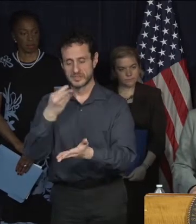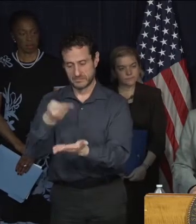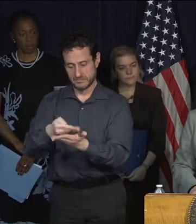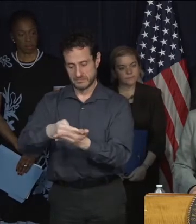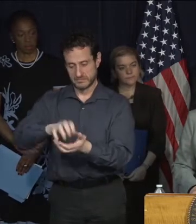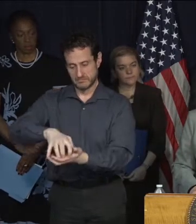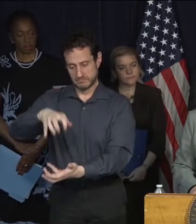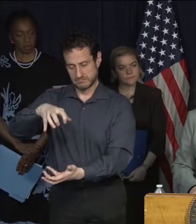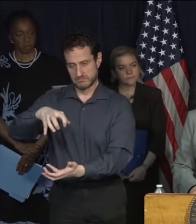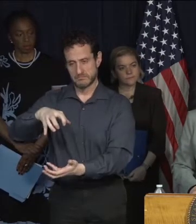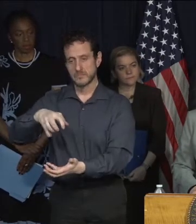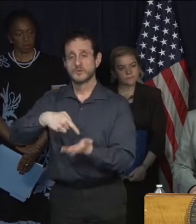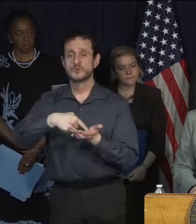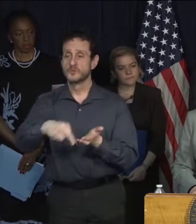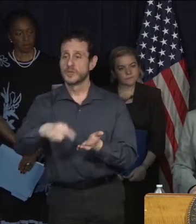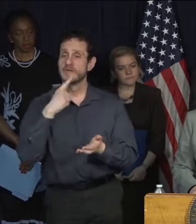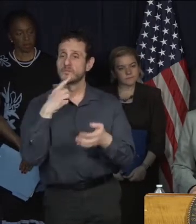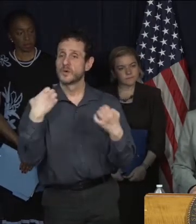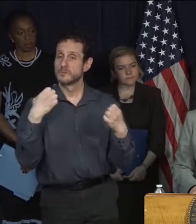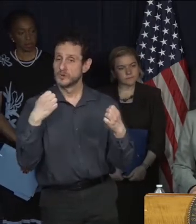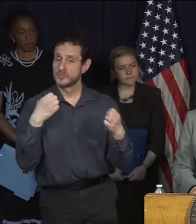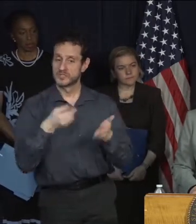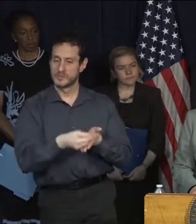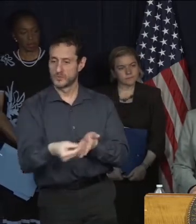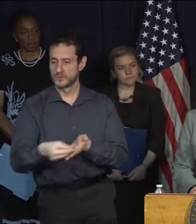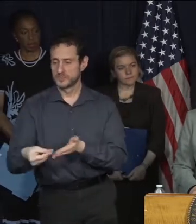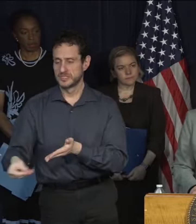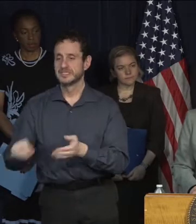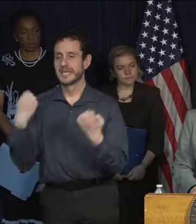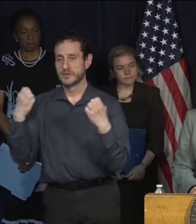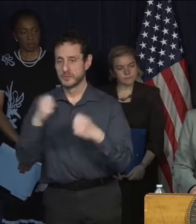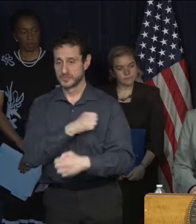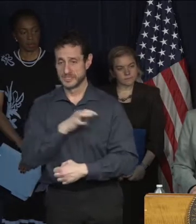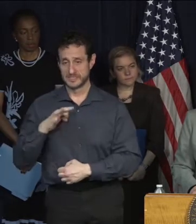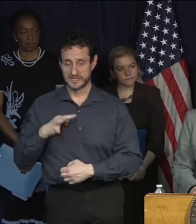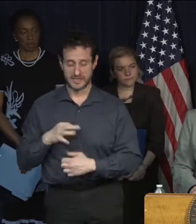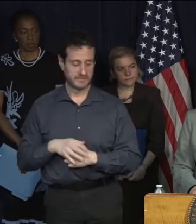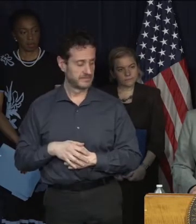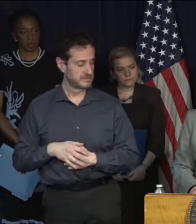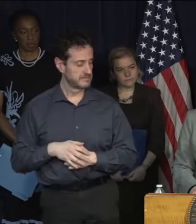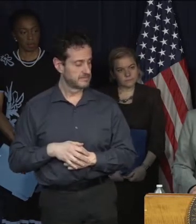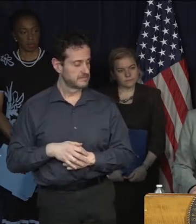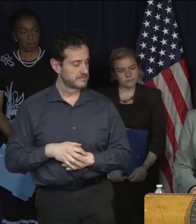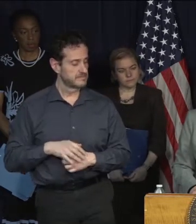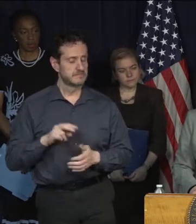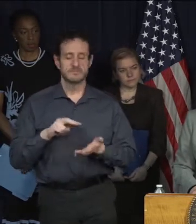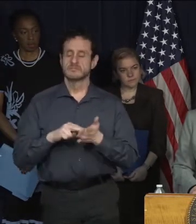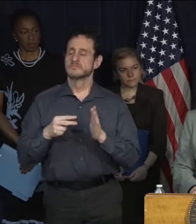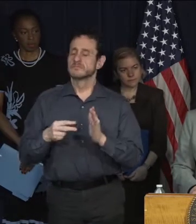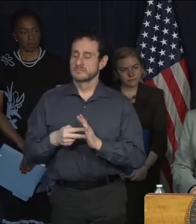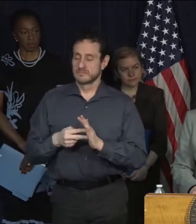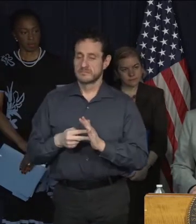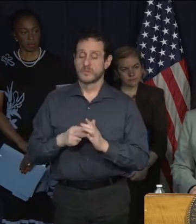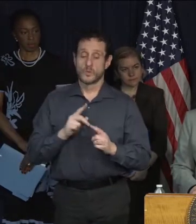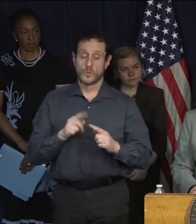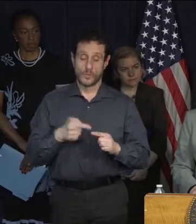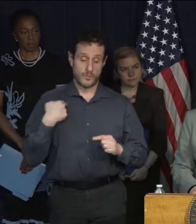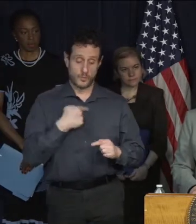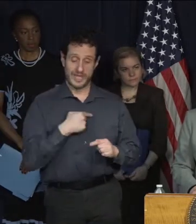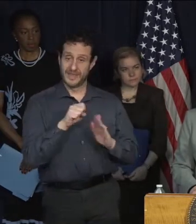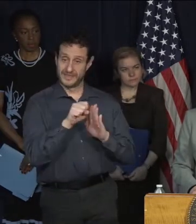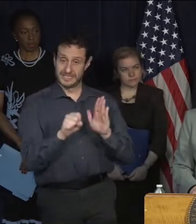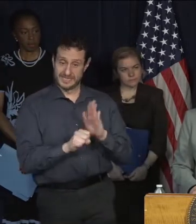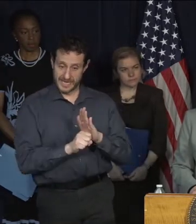for emergency purchases and personnel. Additionally, it allows for potential reimbursement at the state and